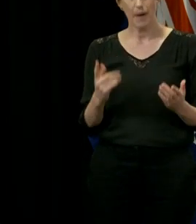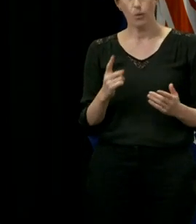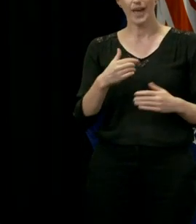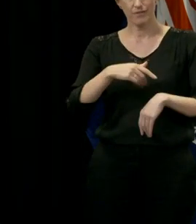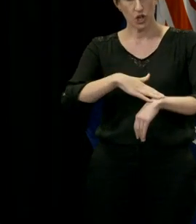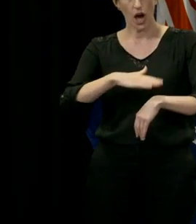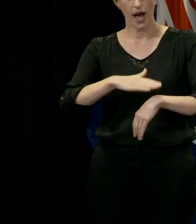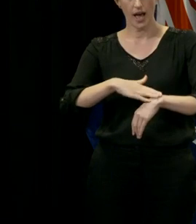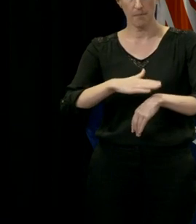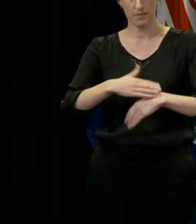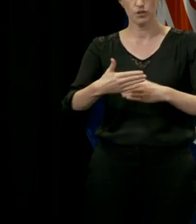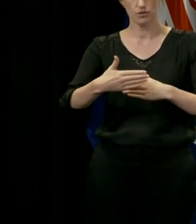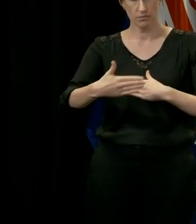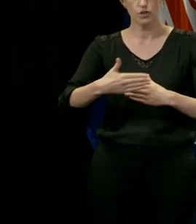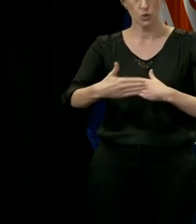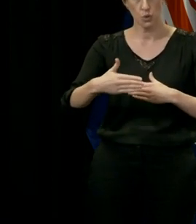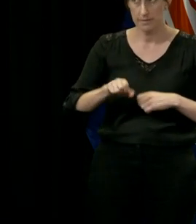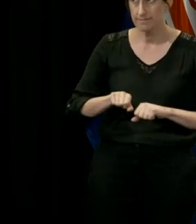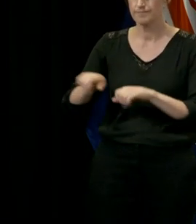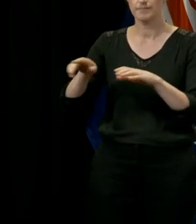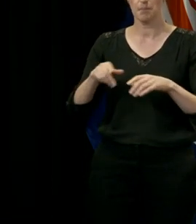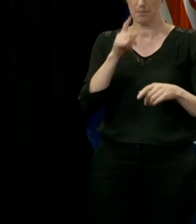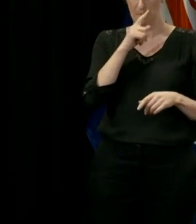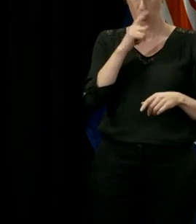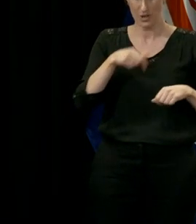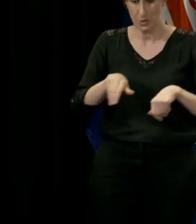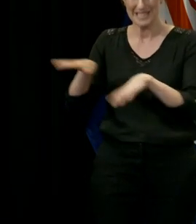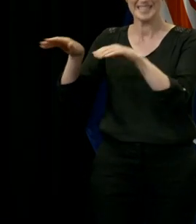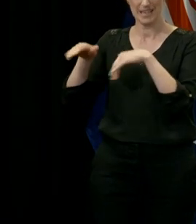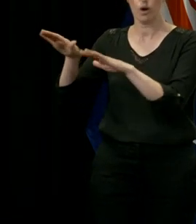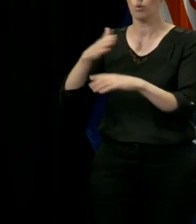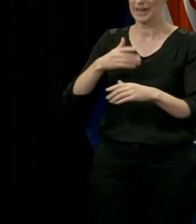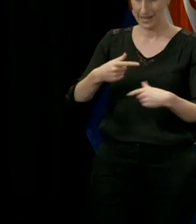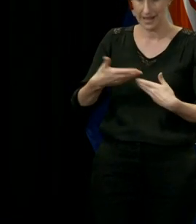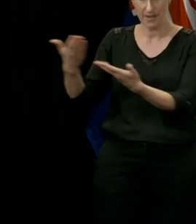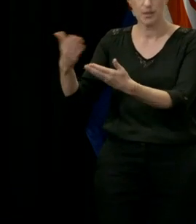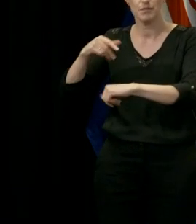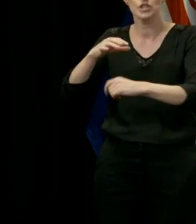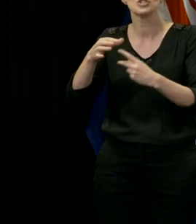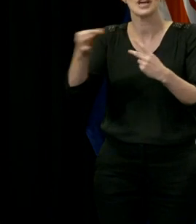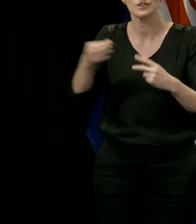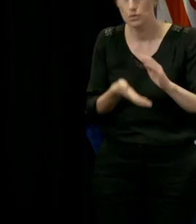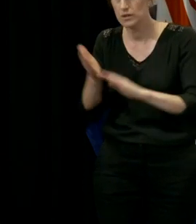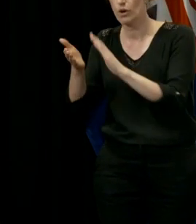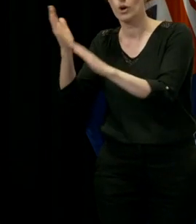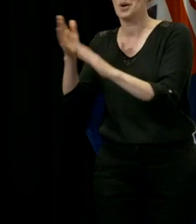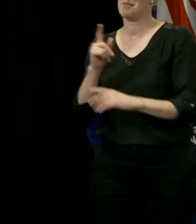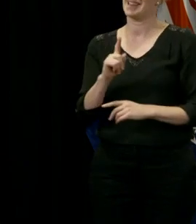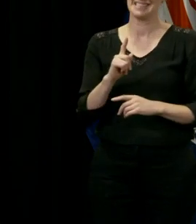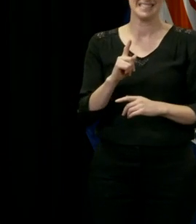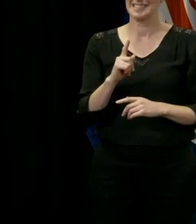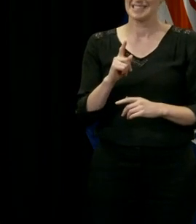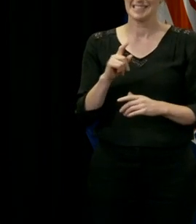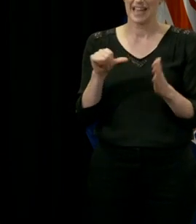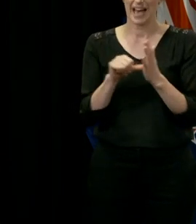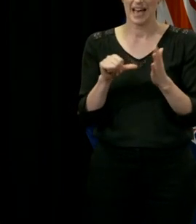get citizens out of New Zealand as we can, but it is becoming increasingly difficult. We will need to, some of these